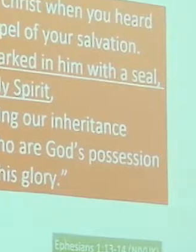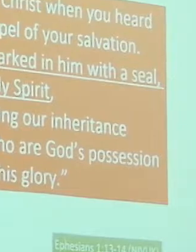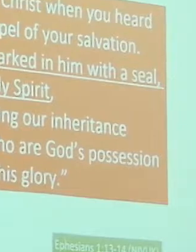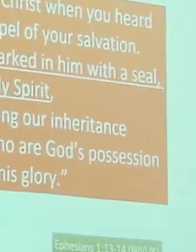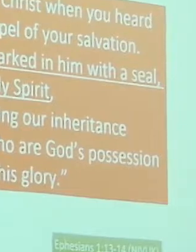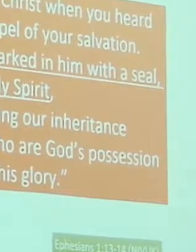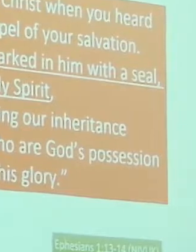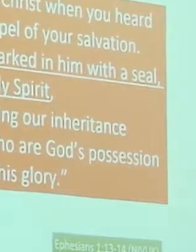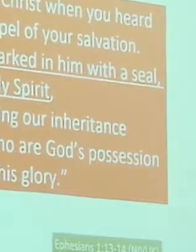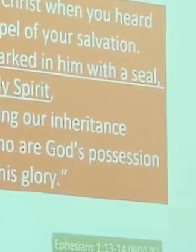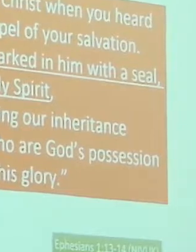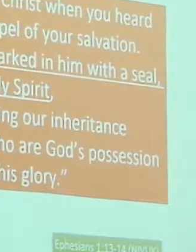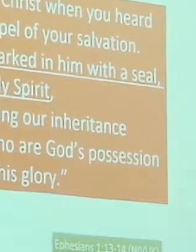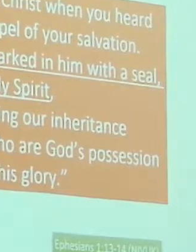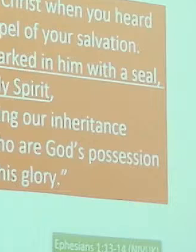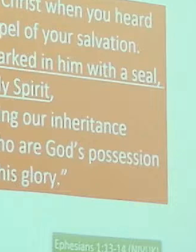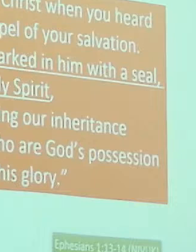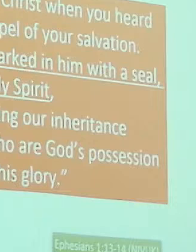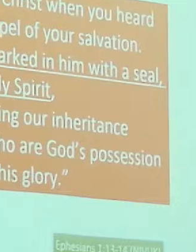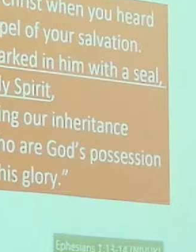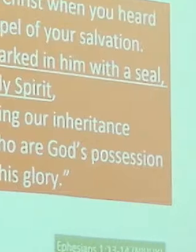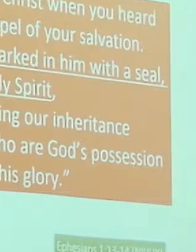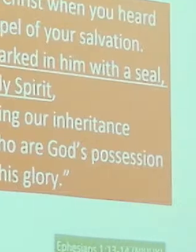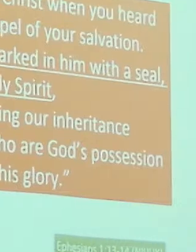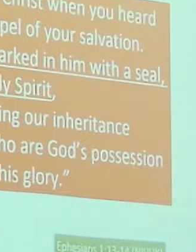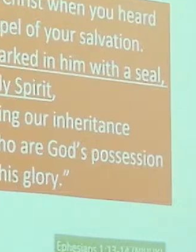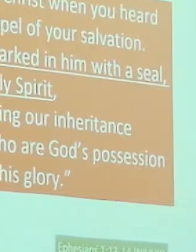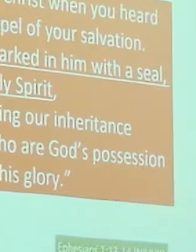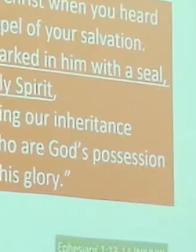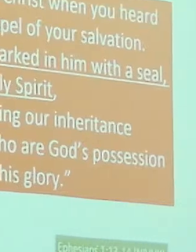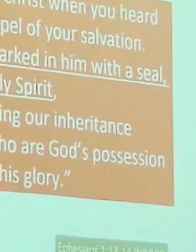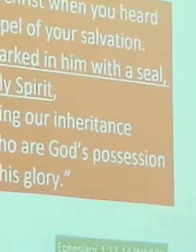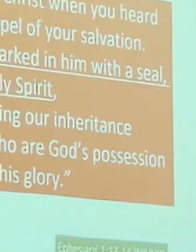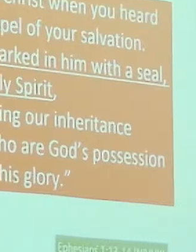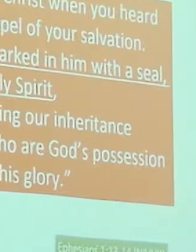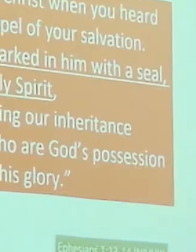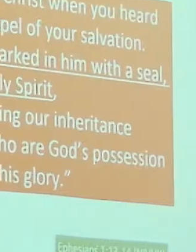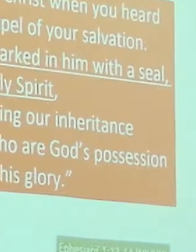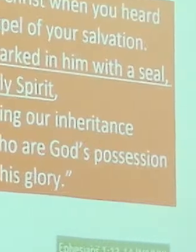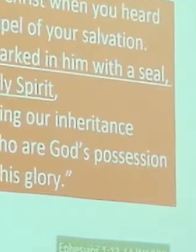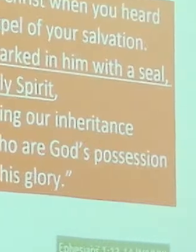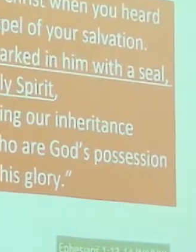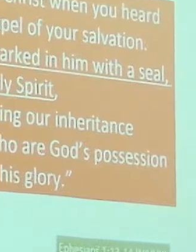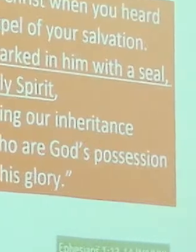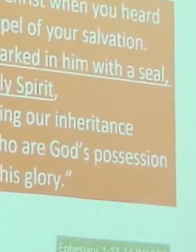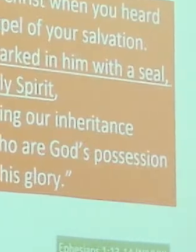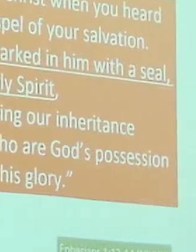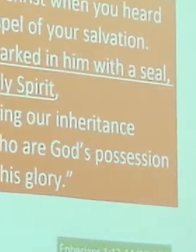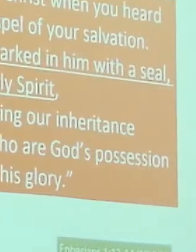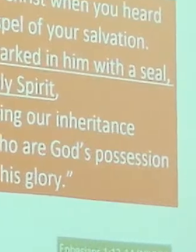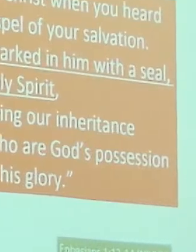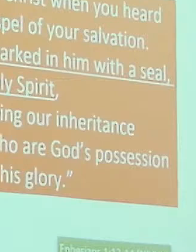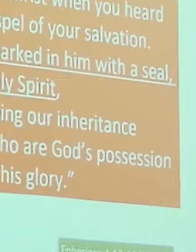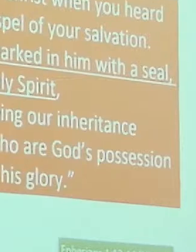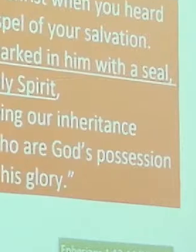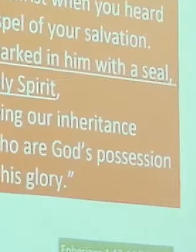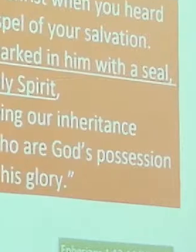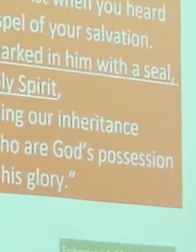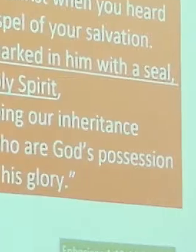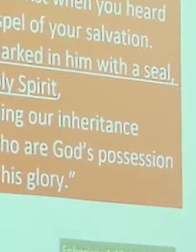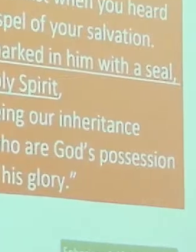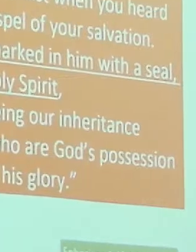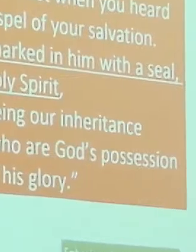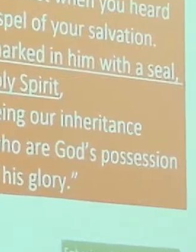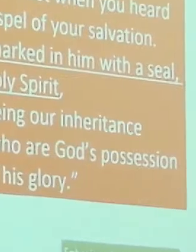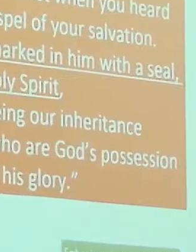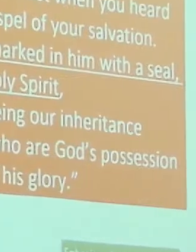of the gospel, the good news of Jesus Christ, and its implications for daily living for those who